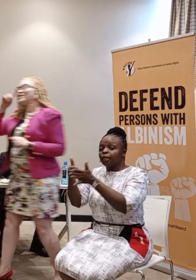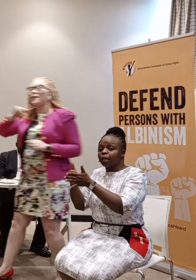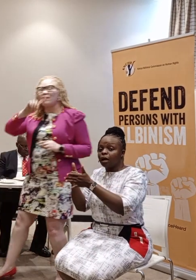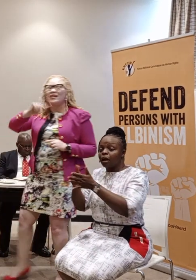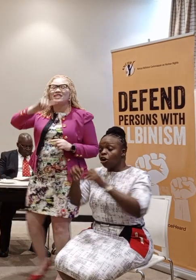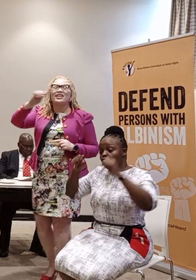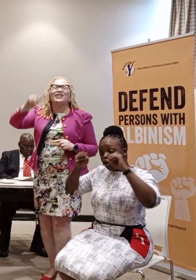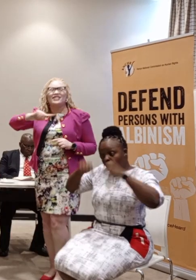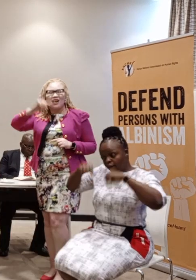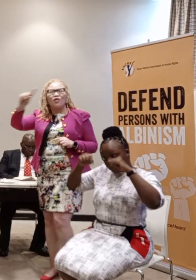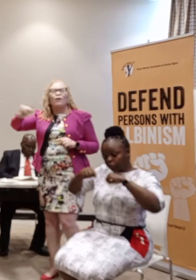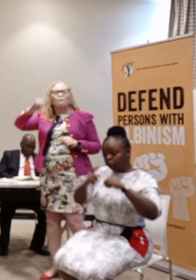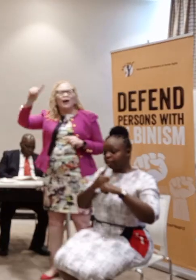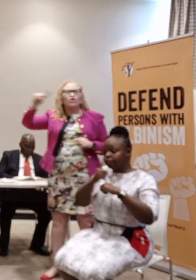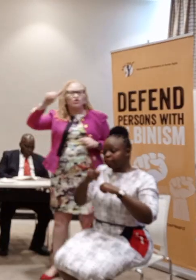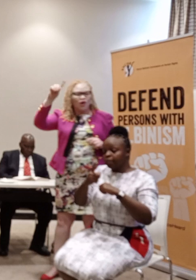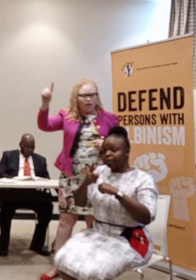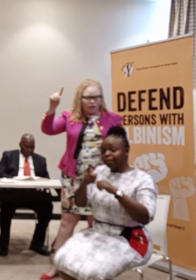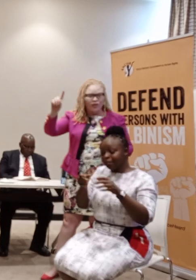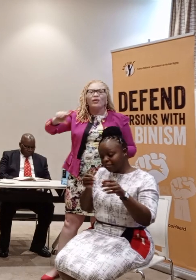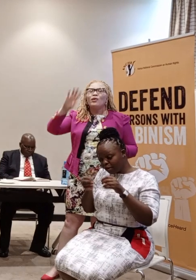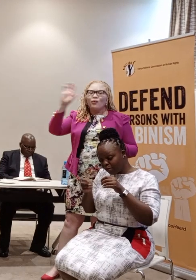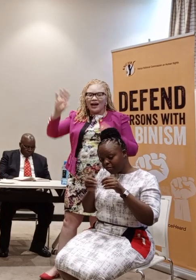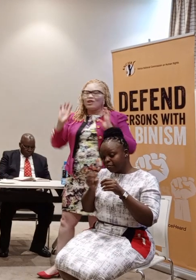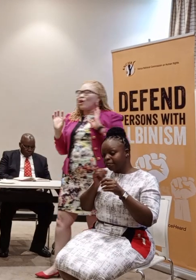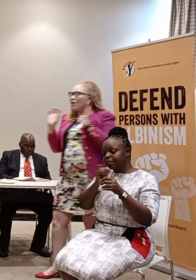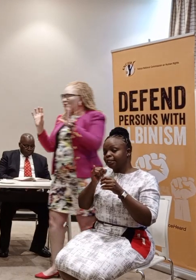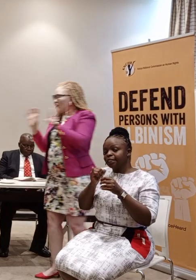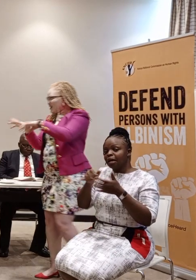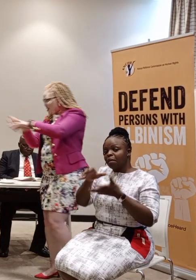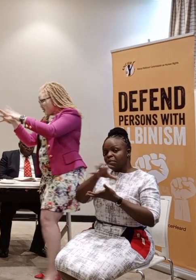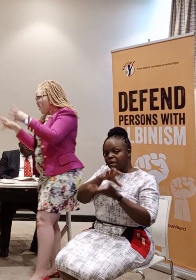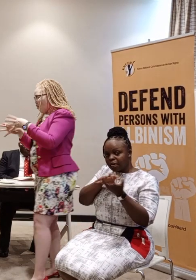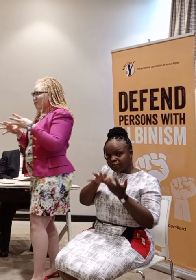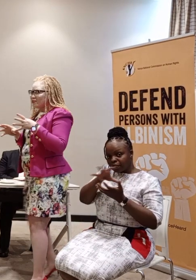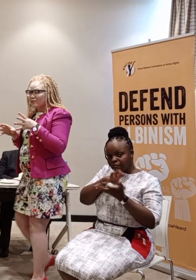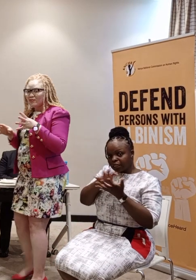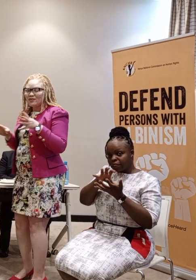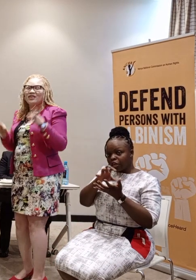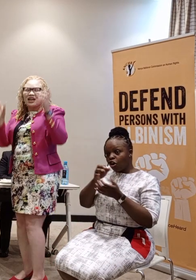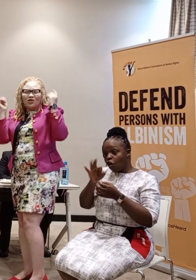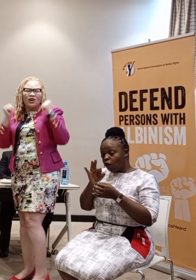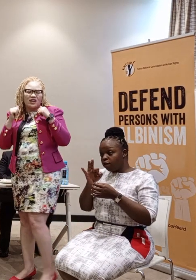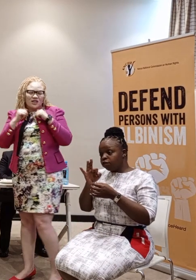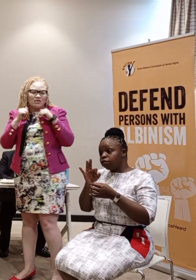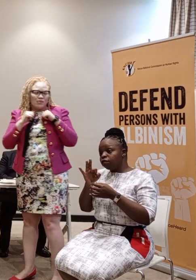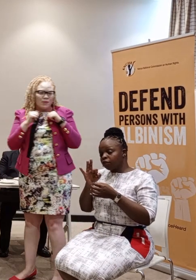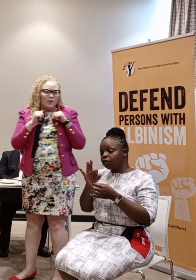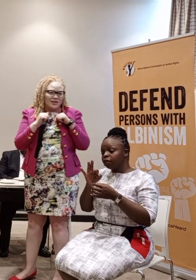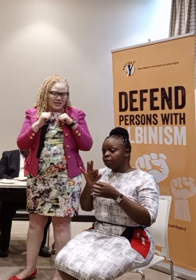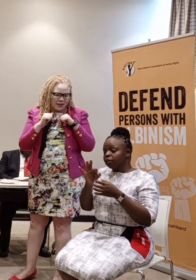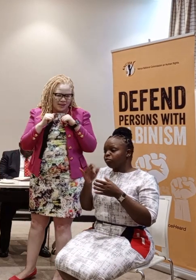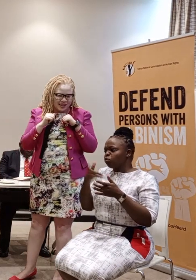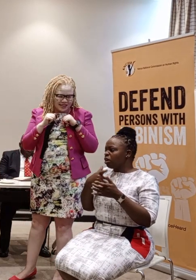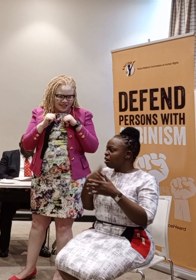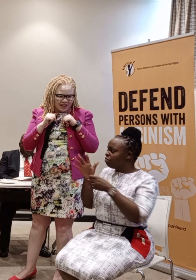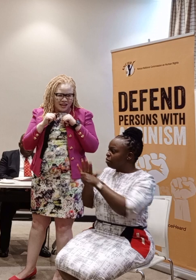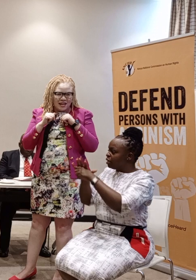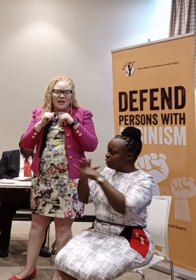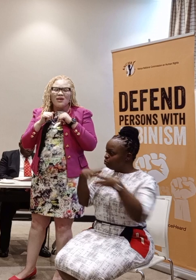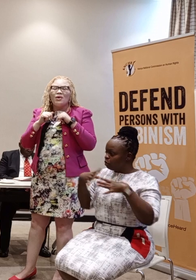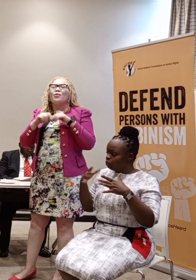says disability is a compound of one, all of us now that call ourselves people with